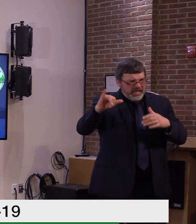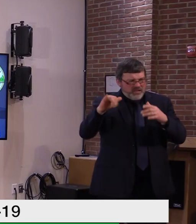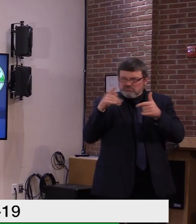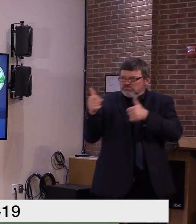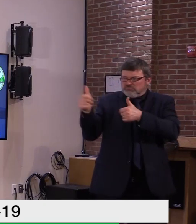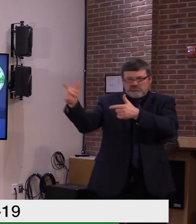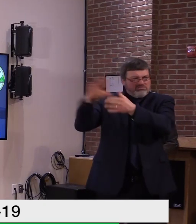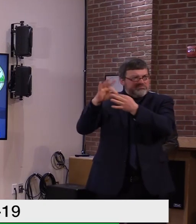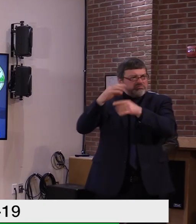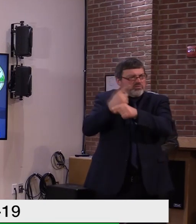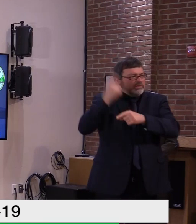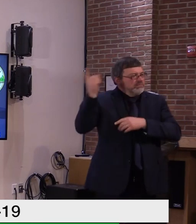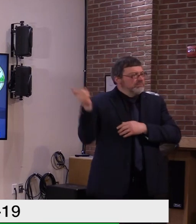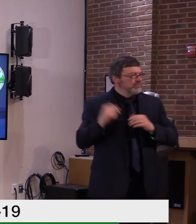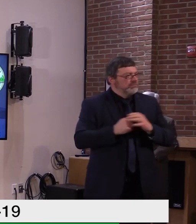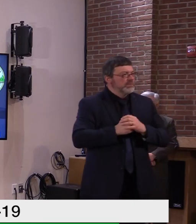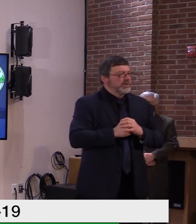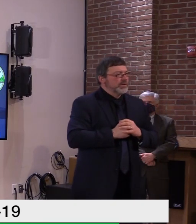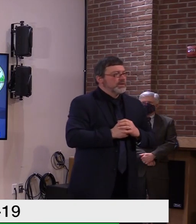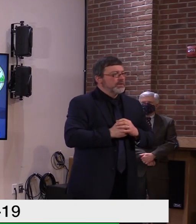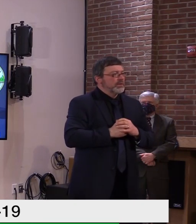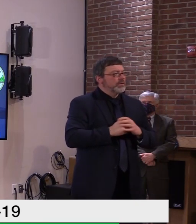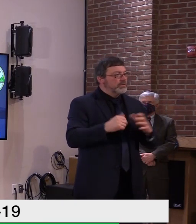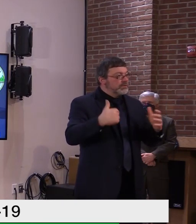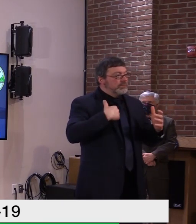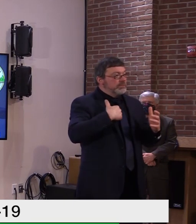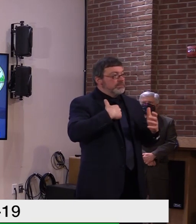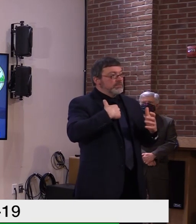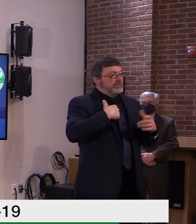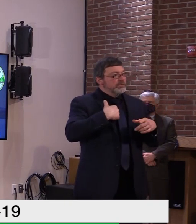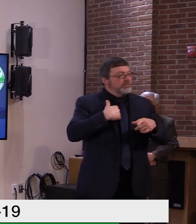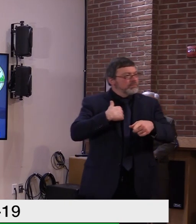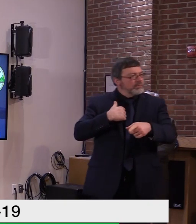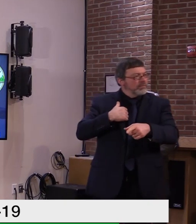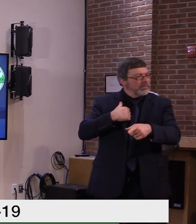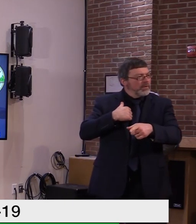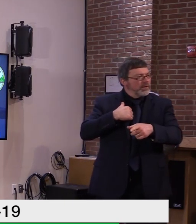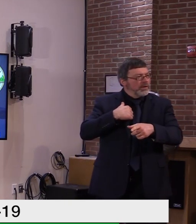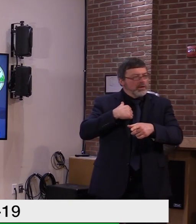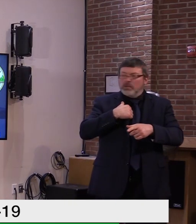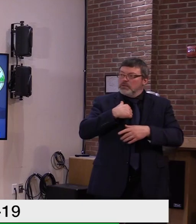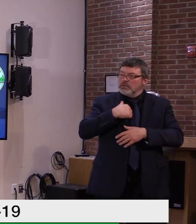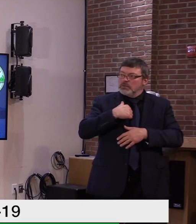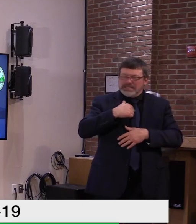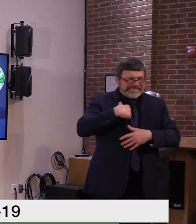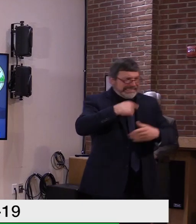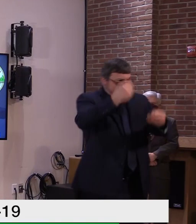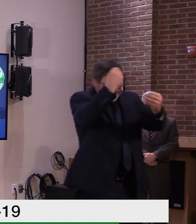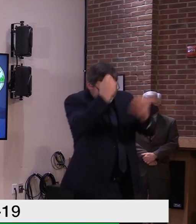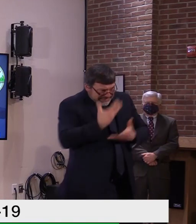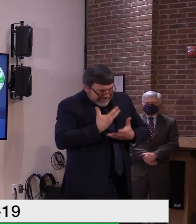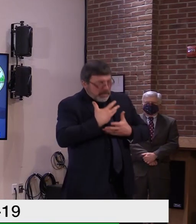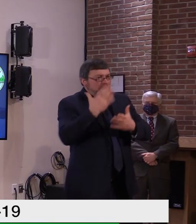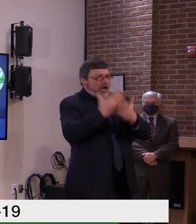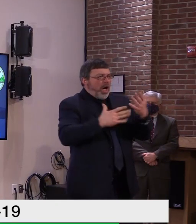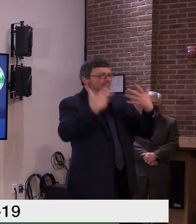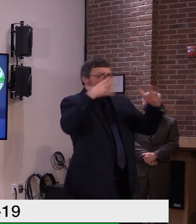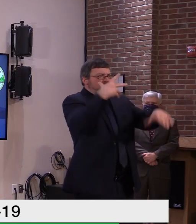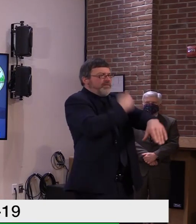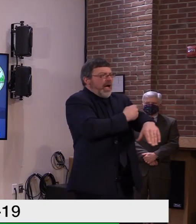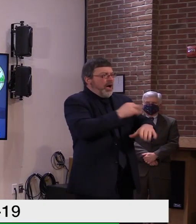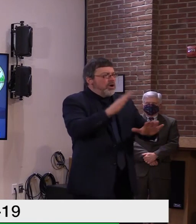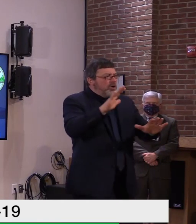I'm not debating whether it's happening or not, because we heard some of the same things, but we wanted to make sure that they understood that's not what we had in